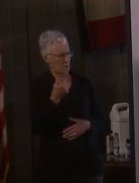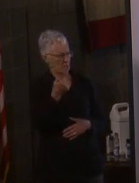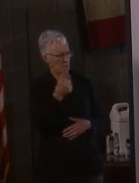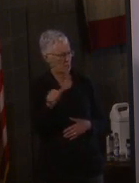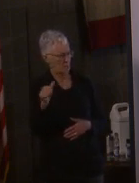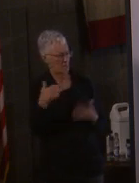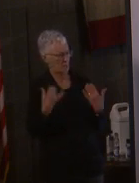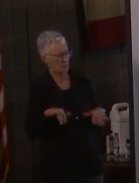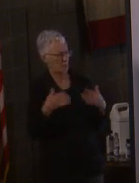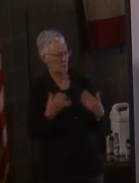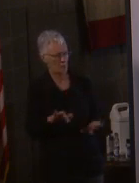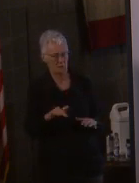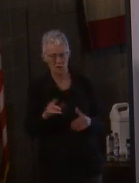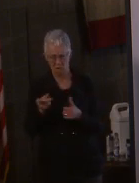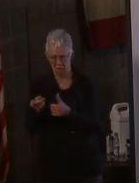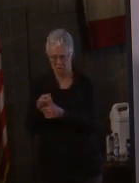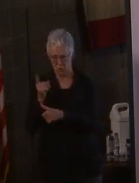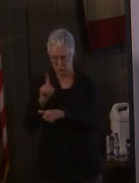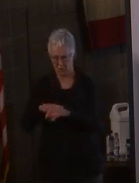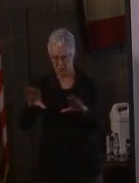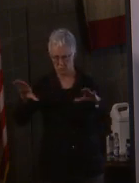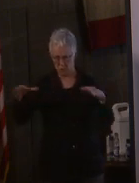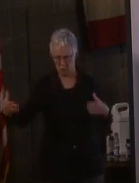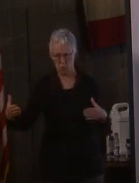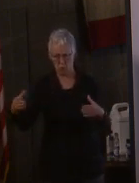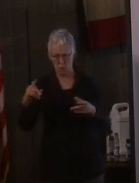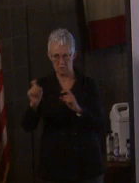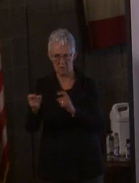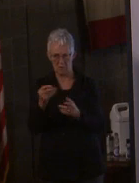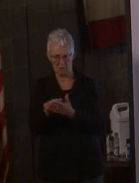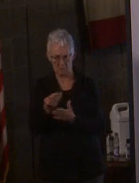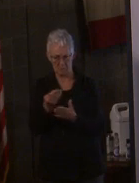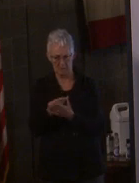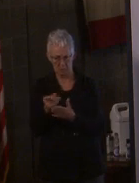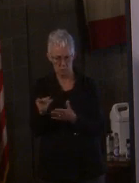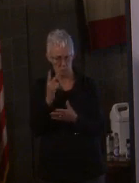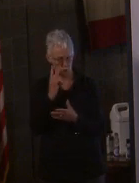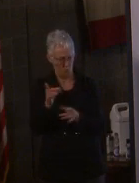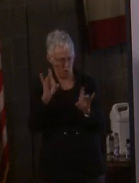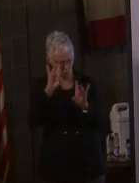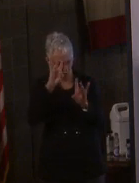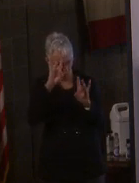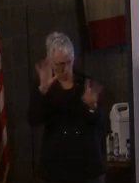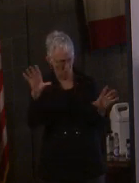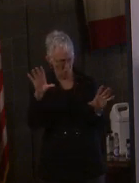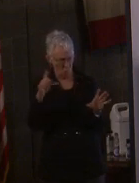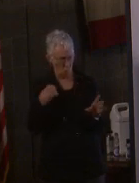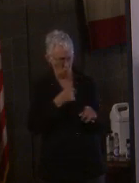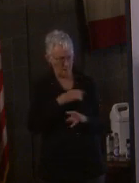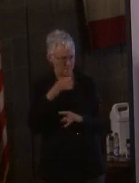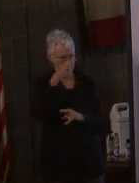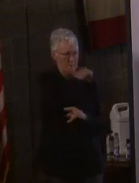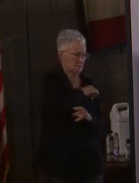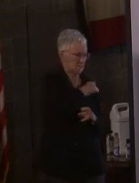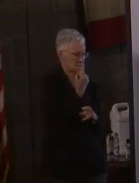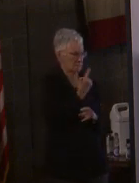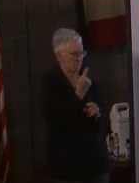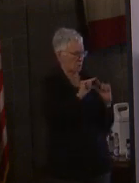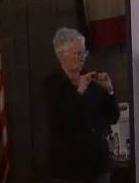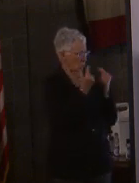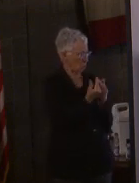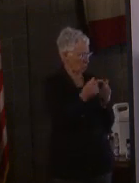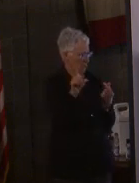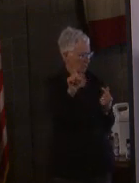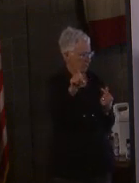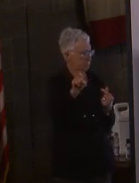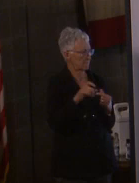saw in the first round that we're trying to remedy with the second round? Well, I think what you see, so Paul's question was, were there any gaps that we saw in the